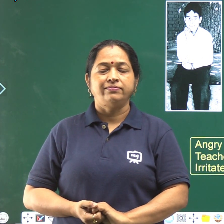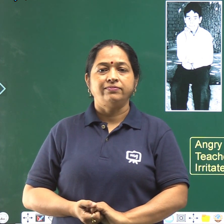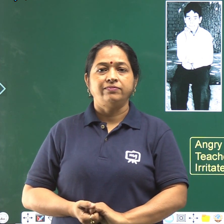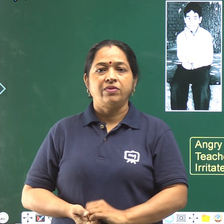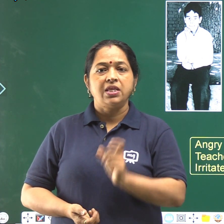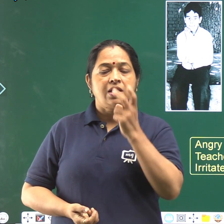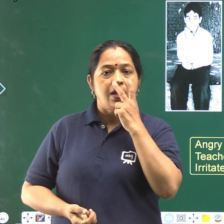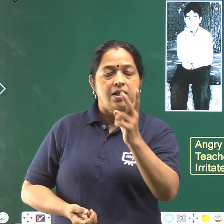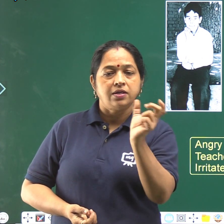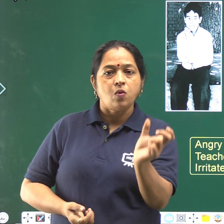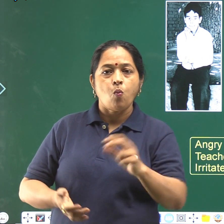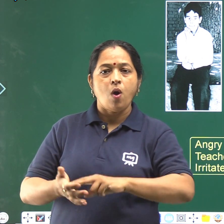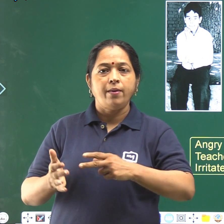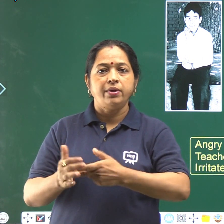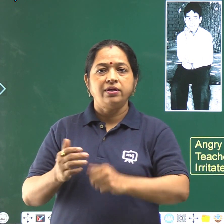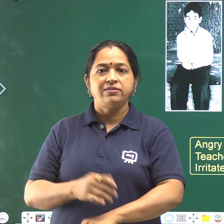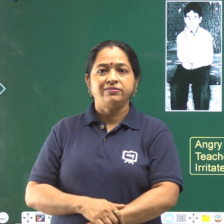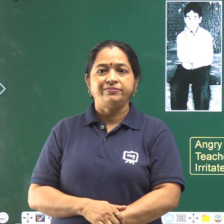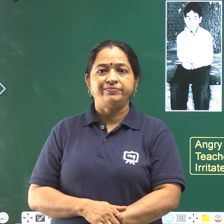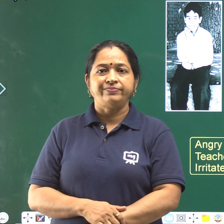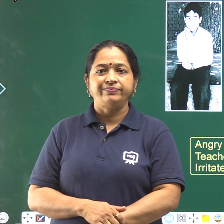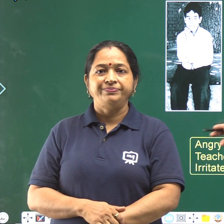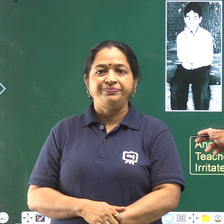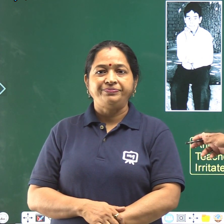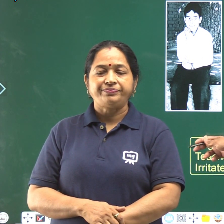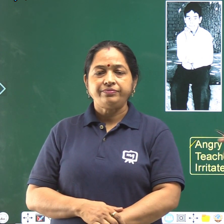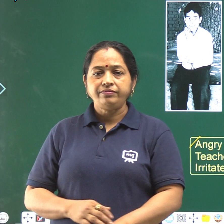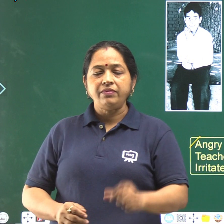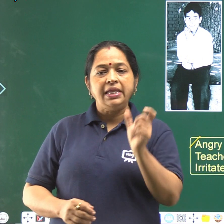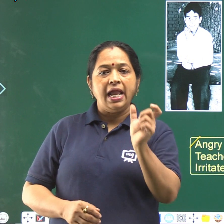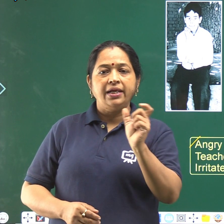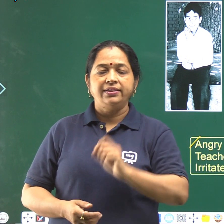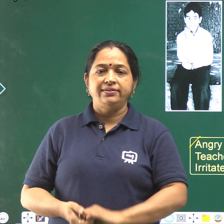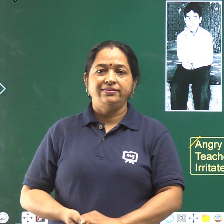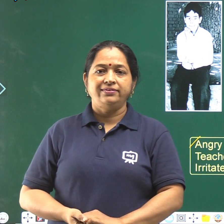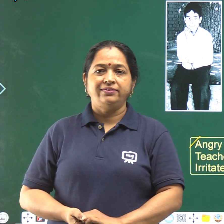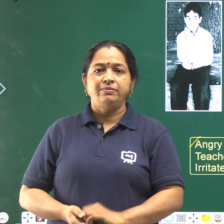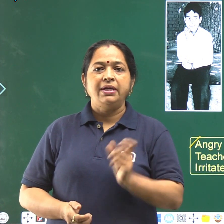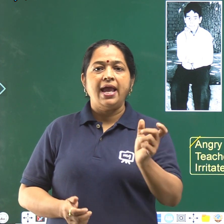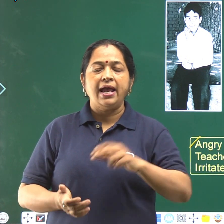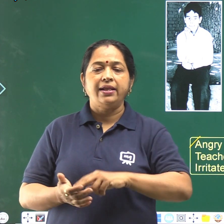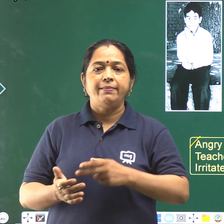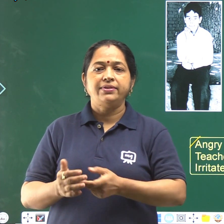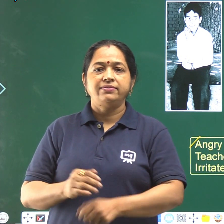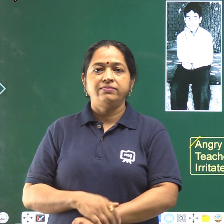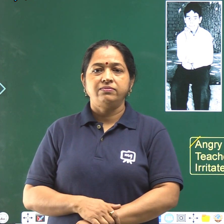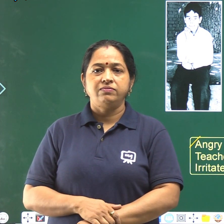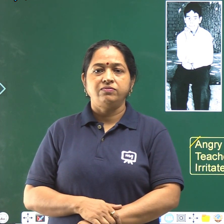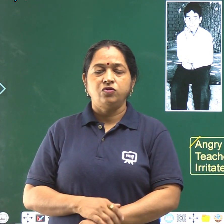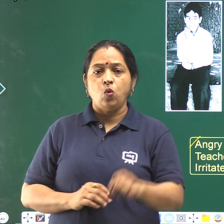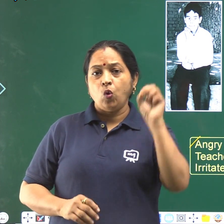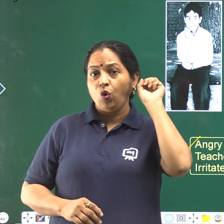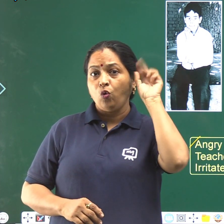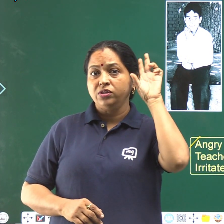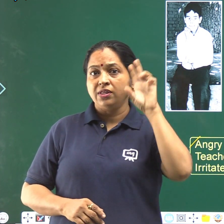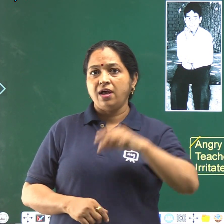Let's see the word meanings. Angry. Angry means?